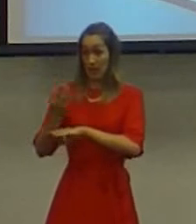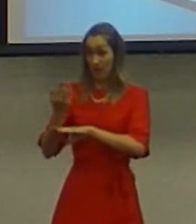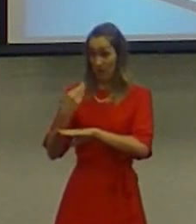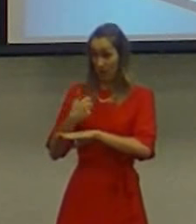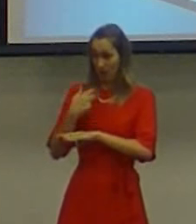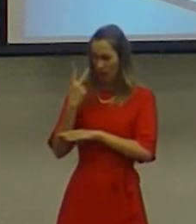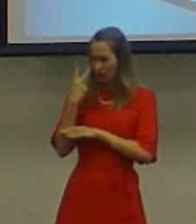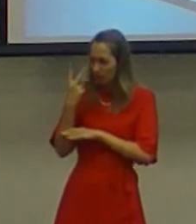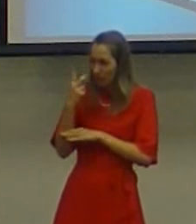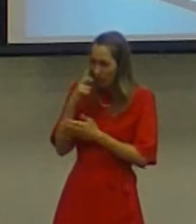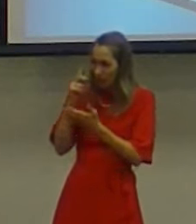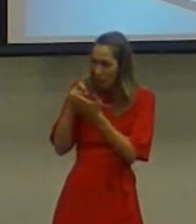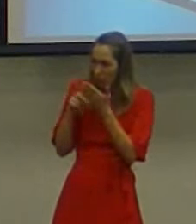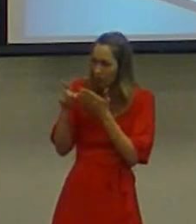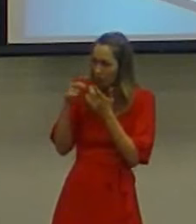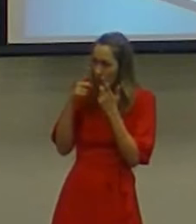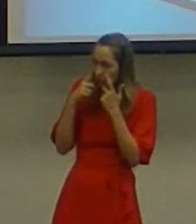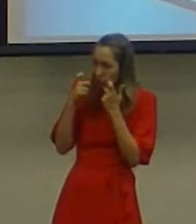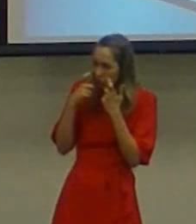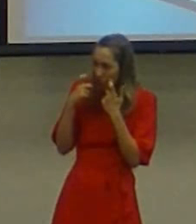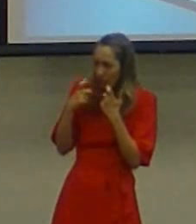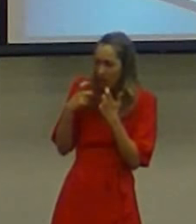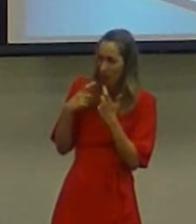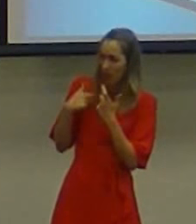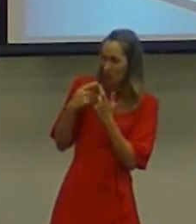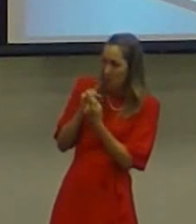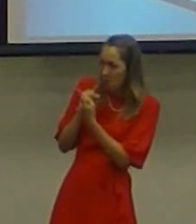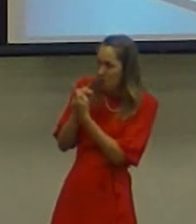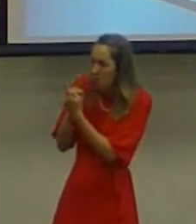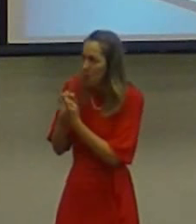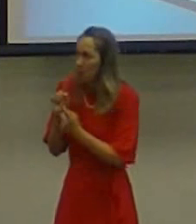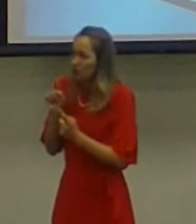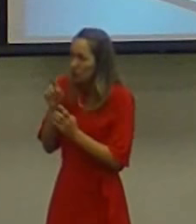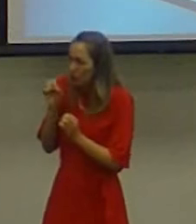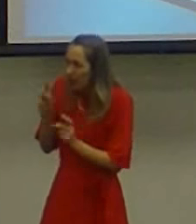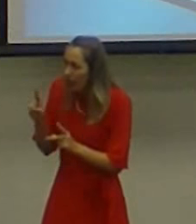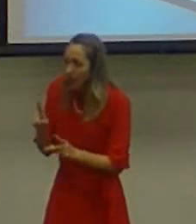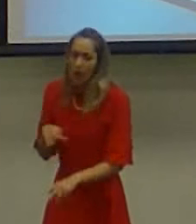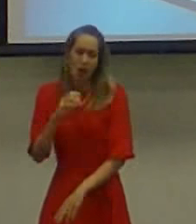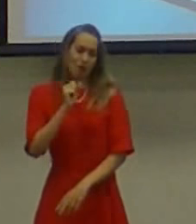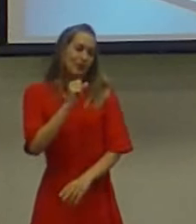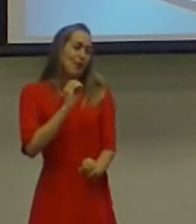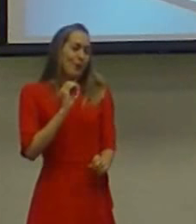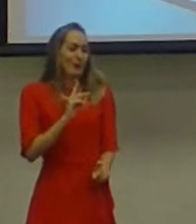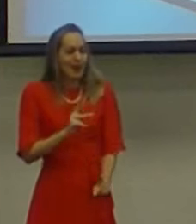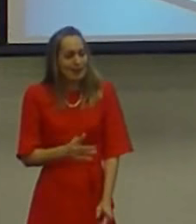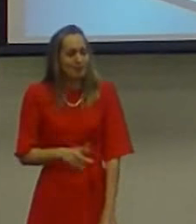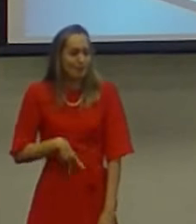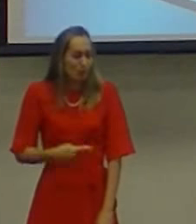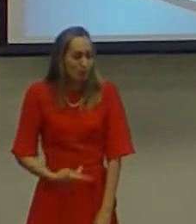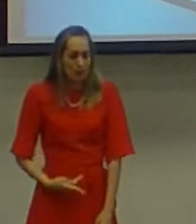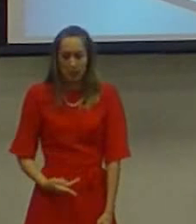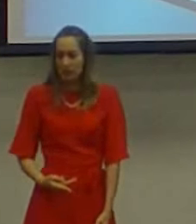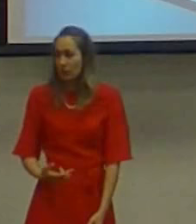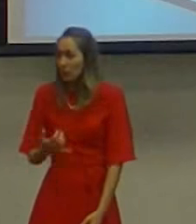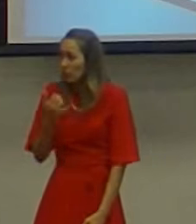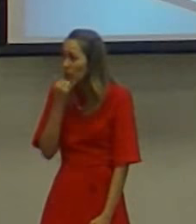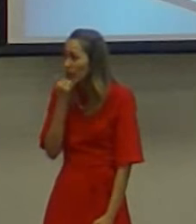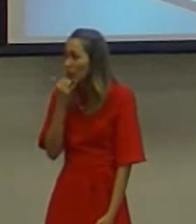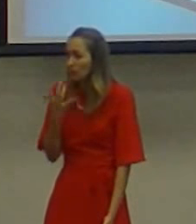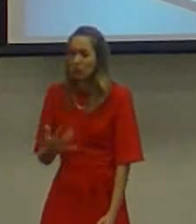crying. And I went up to her, and I said, "Are you okay?" And she goes, "Yeah, I'm okay. I'm upset." I said, "What's wrong?" She goes,